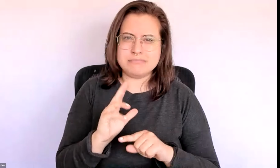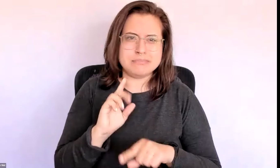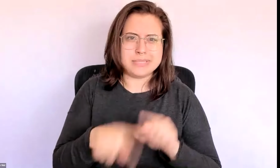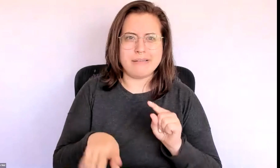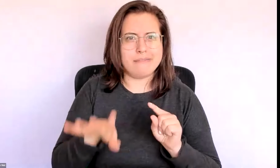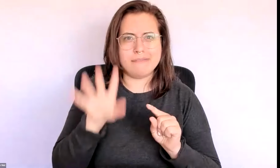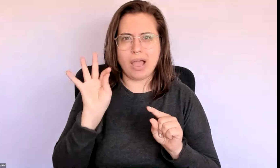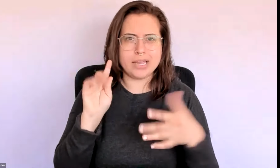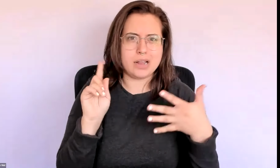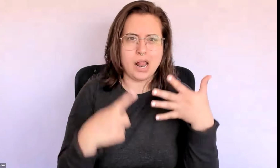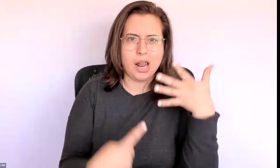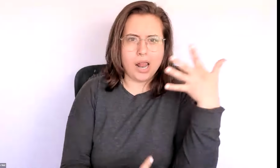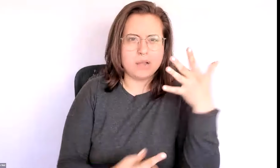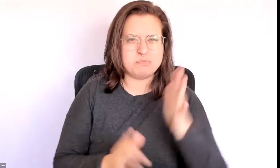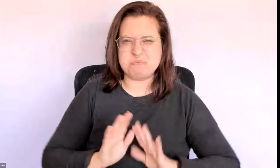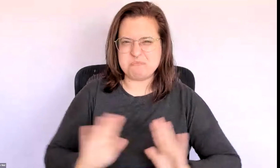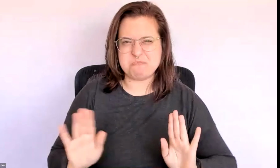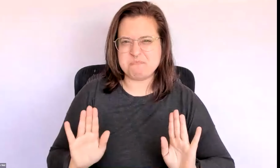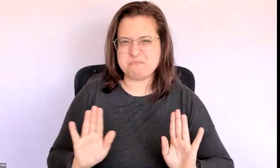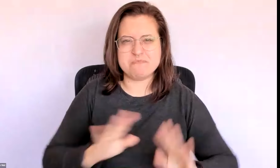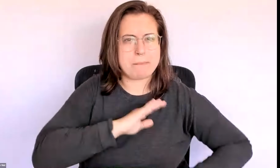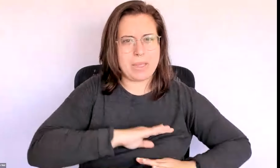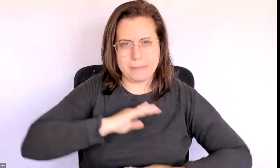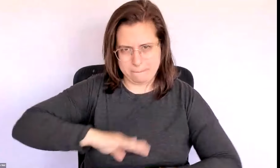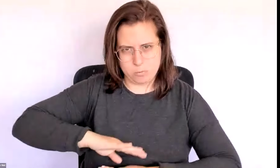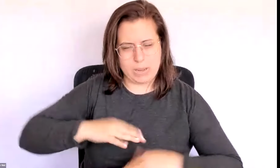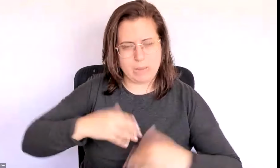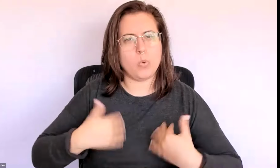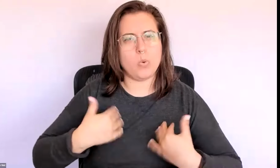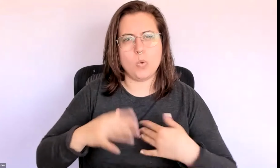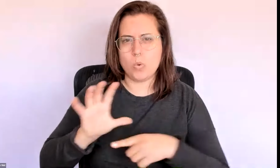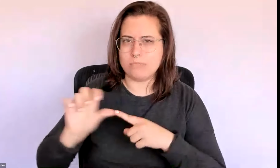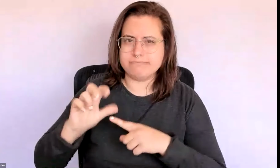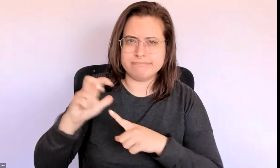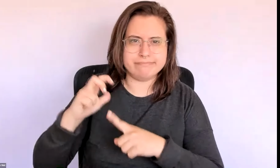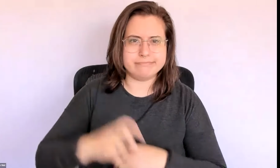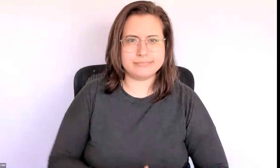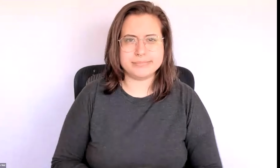be identified on the mammogram.